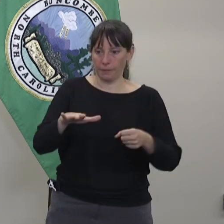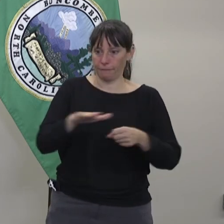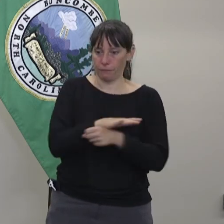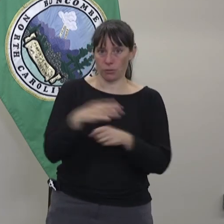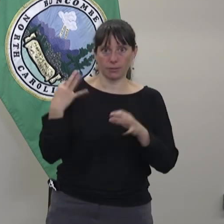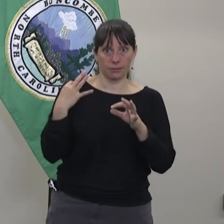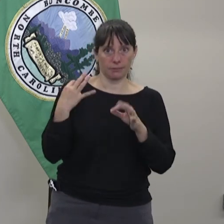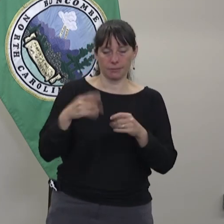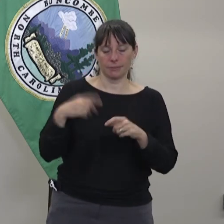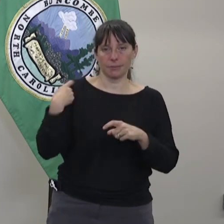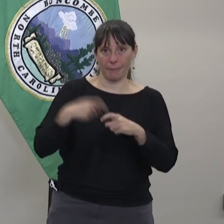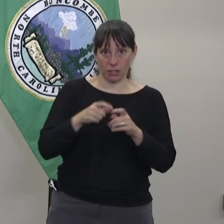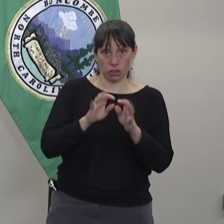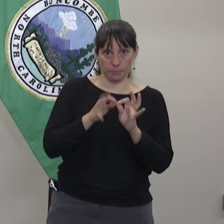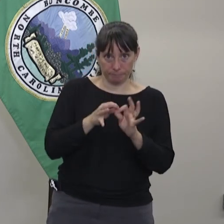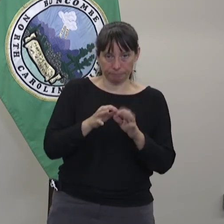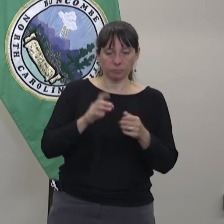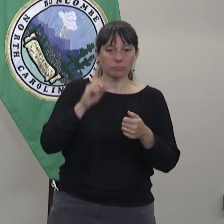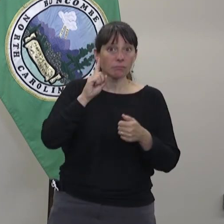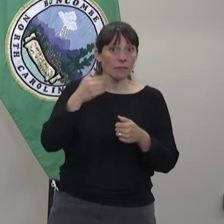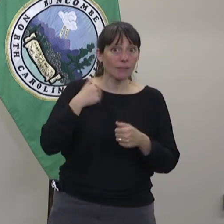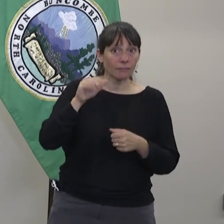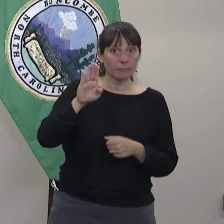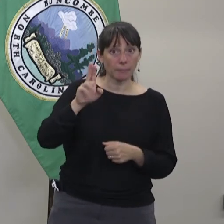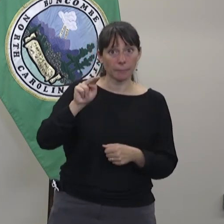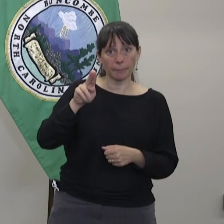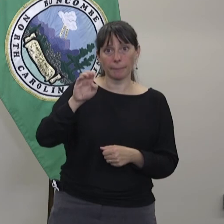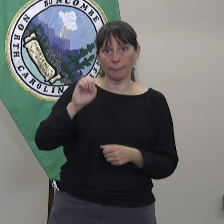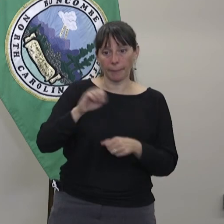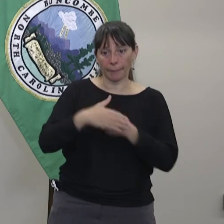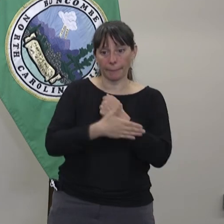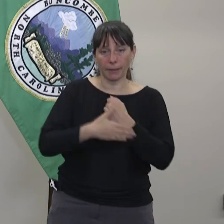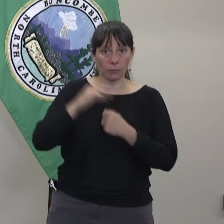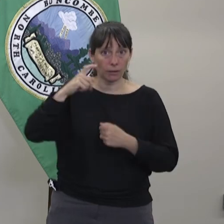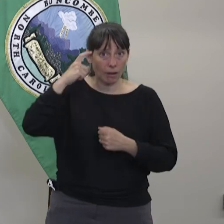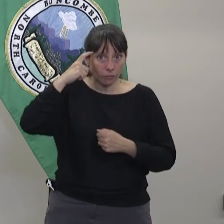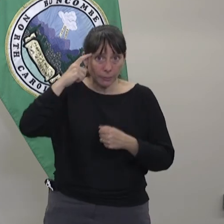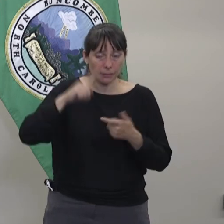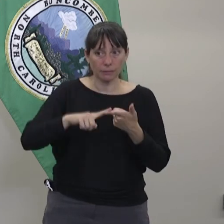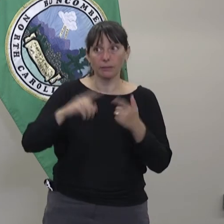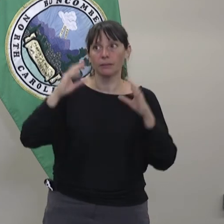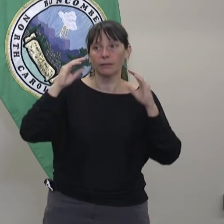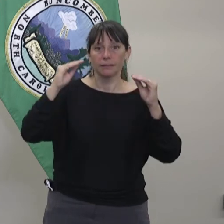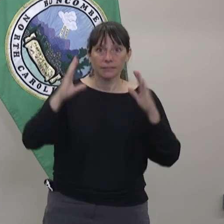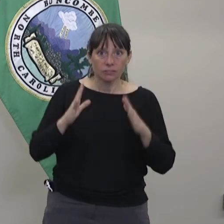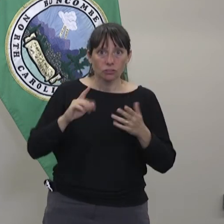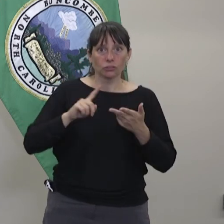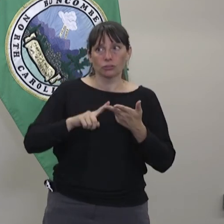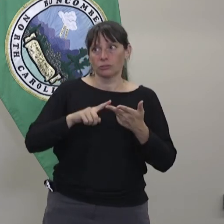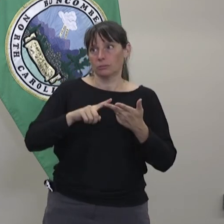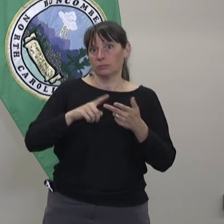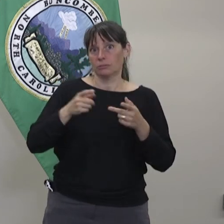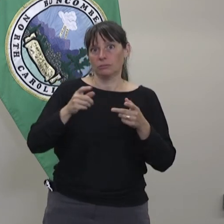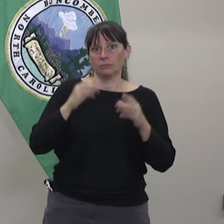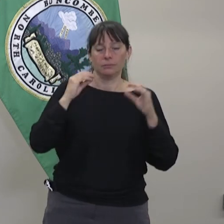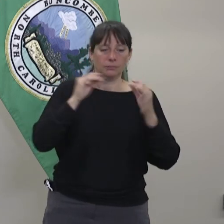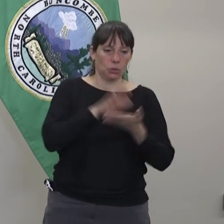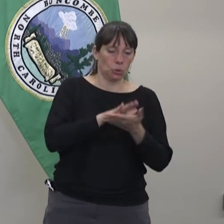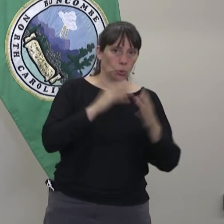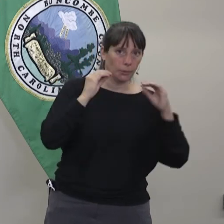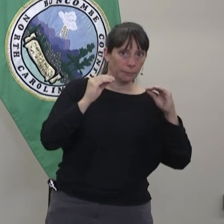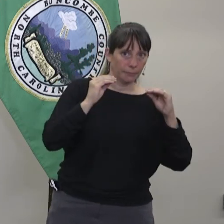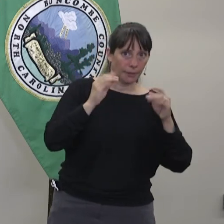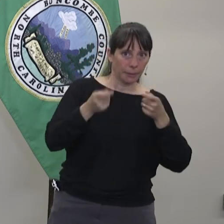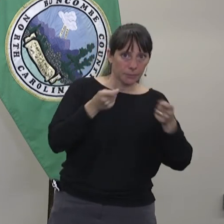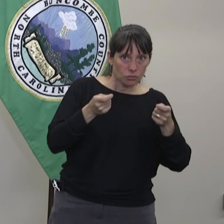Schools, and the United Way. It is also important to fill out the census if you have